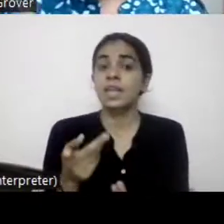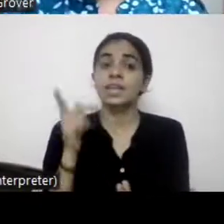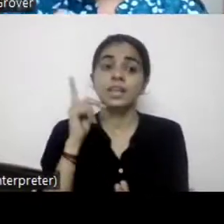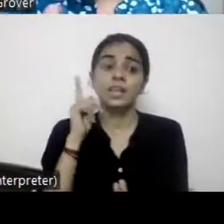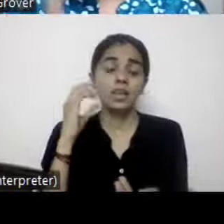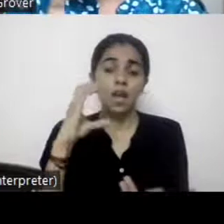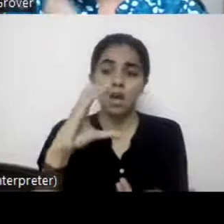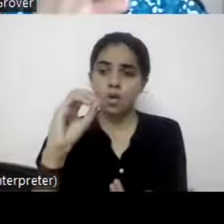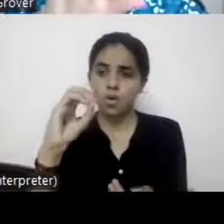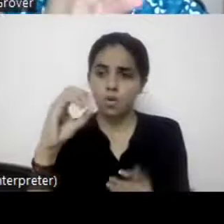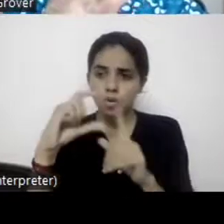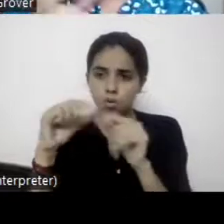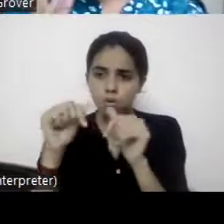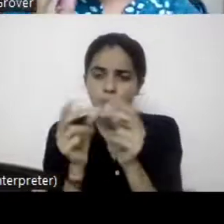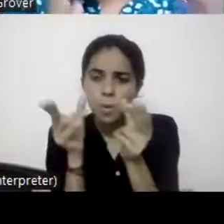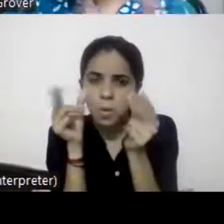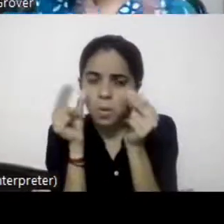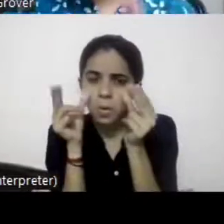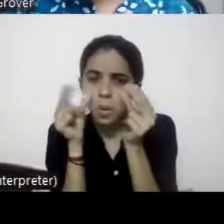in-betweenness of